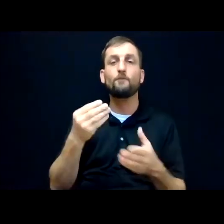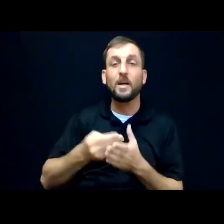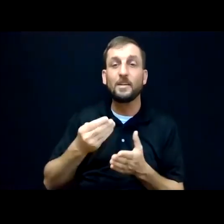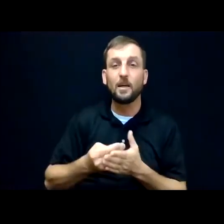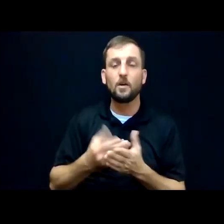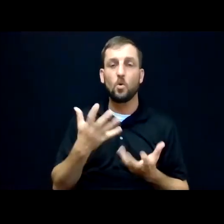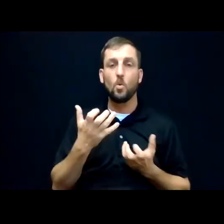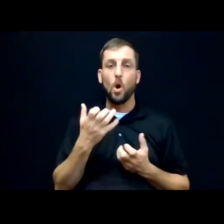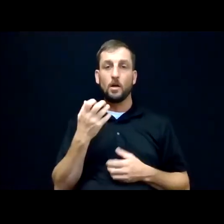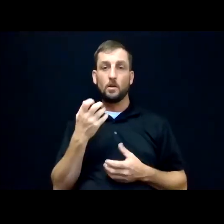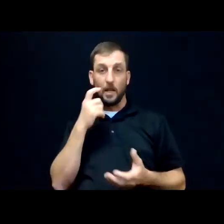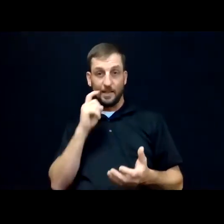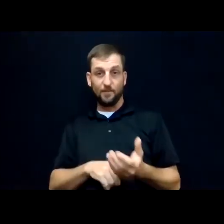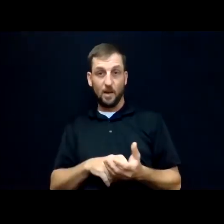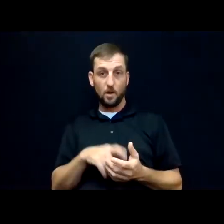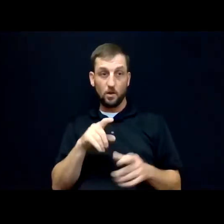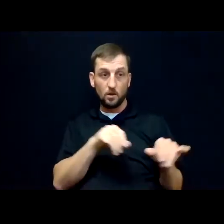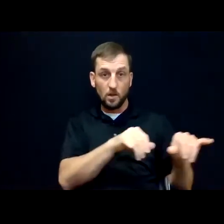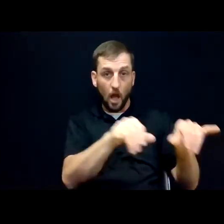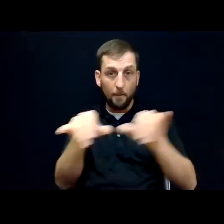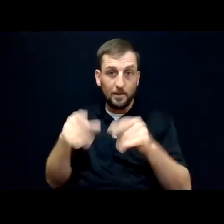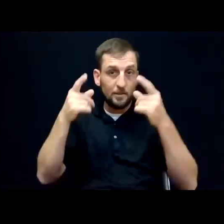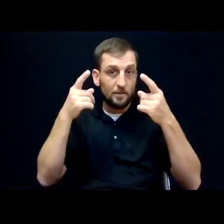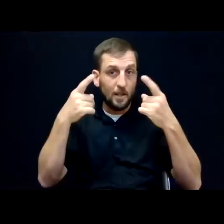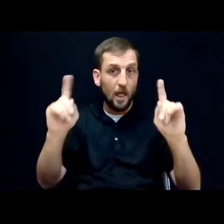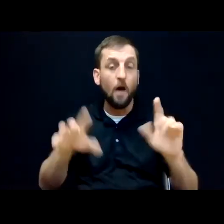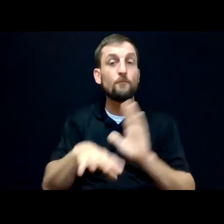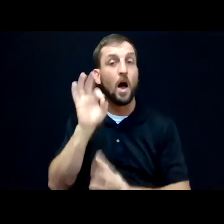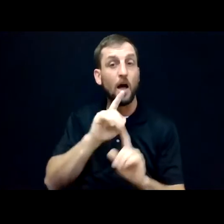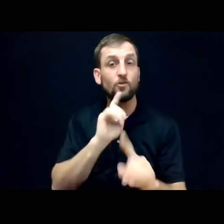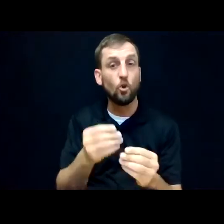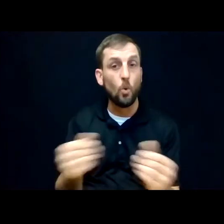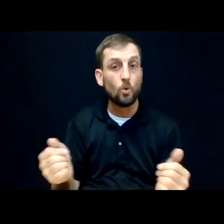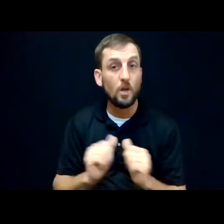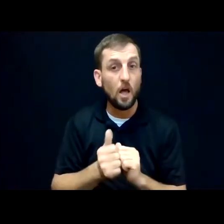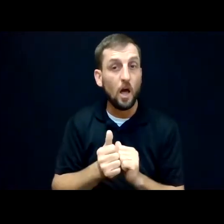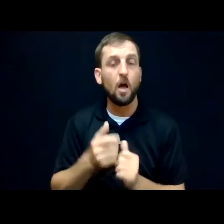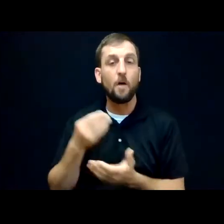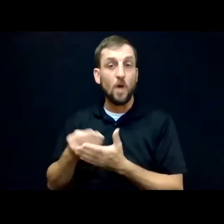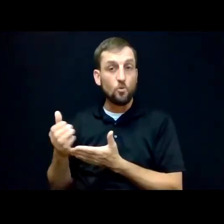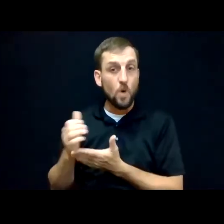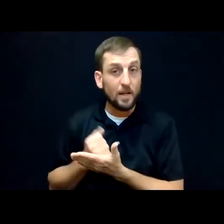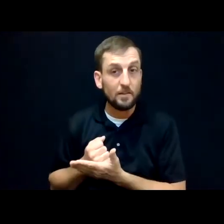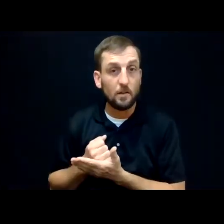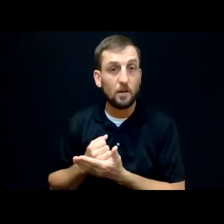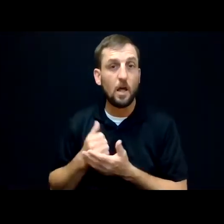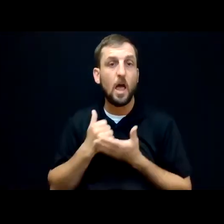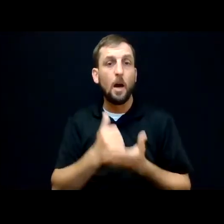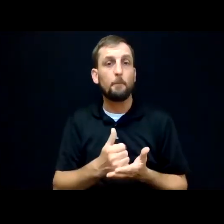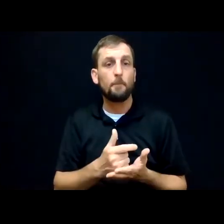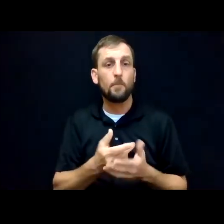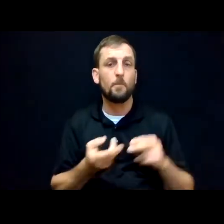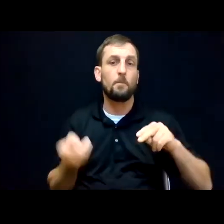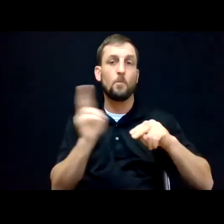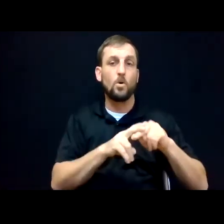common successes, in other words, solutions that other agencies are doing, such as fundraising efforts to help boost that local